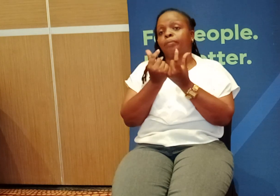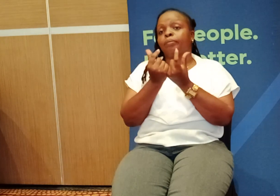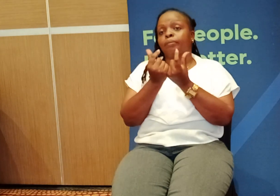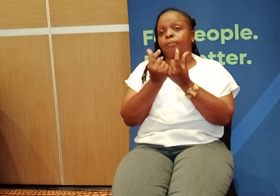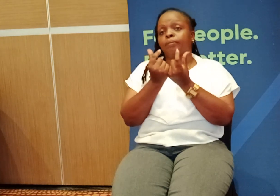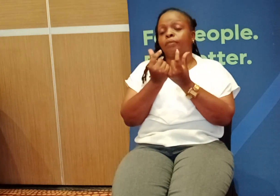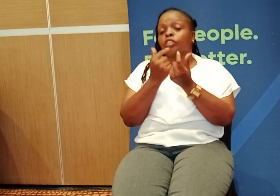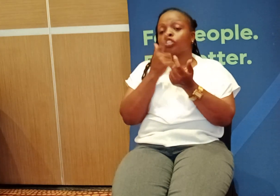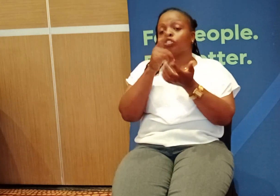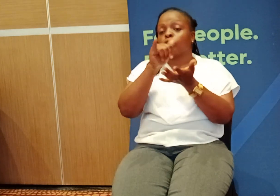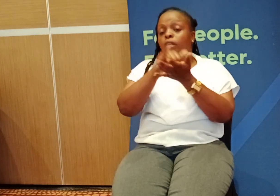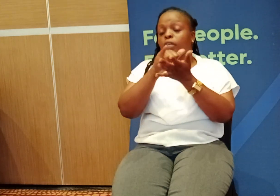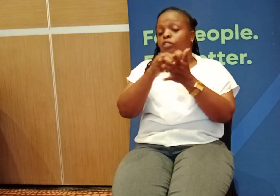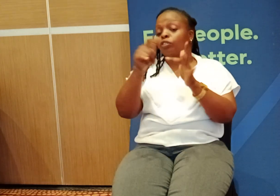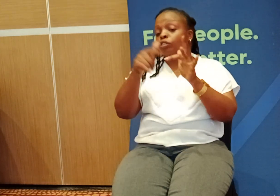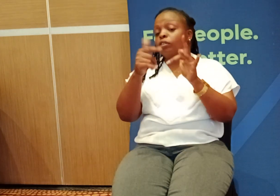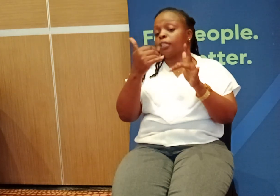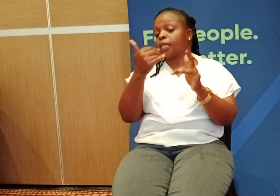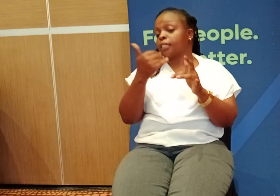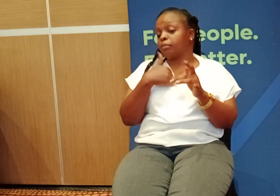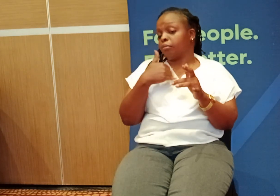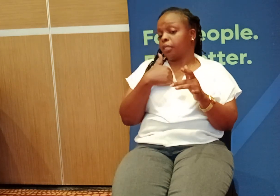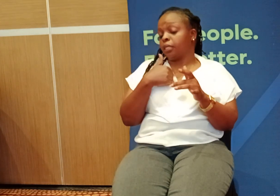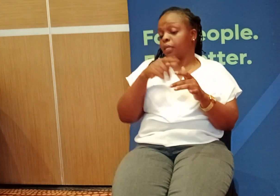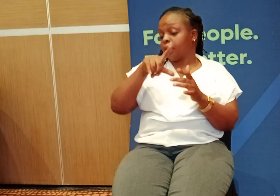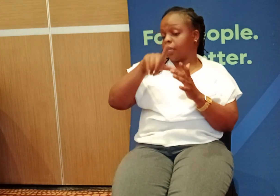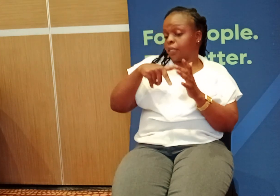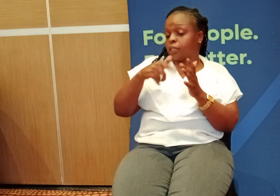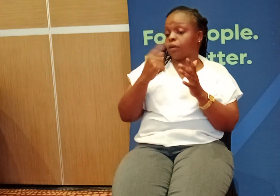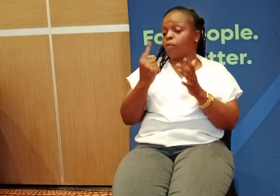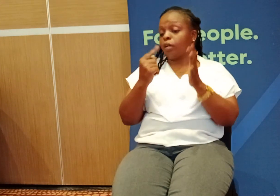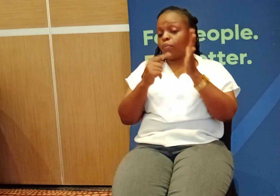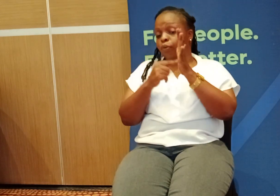so that you don't ask me later at 1.25 multiple.